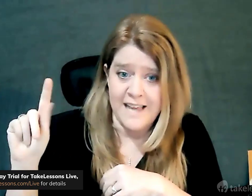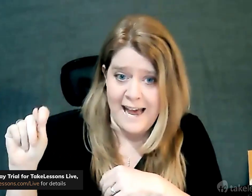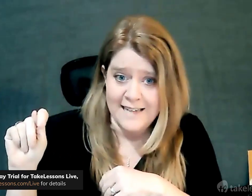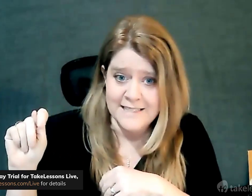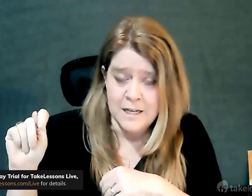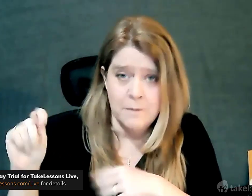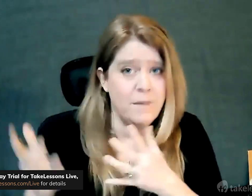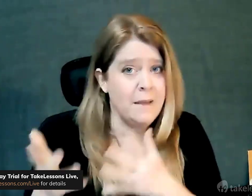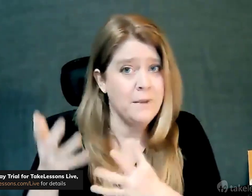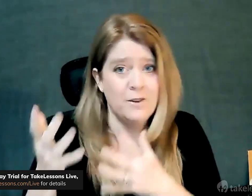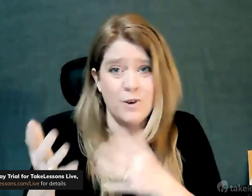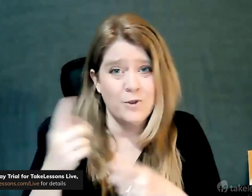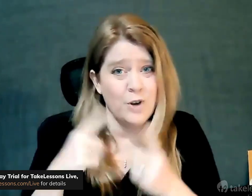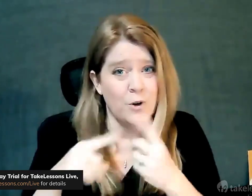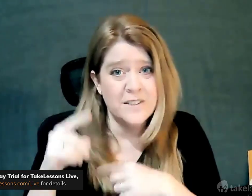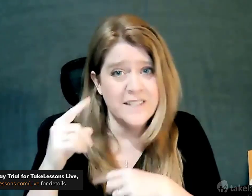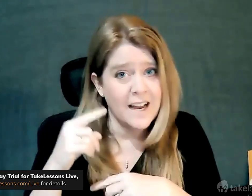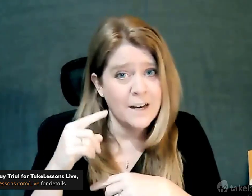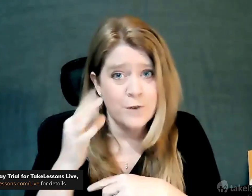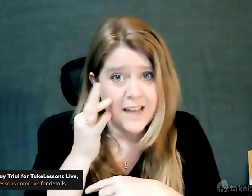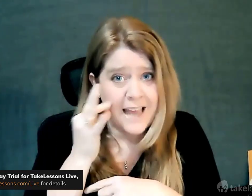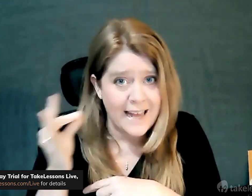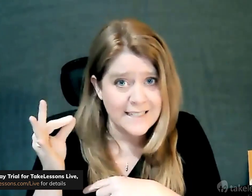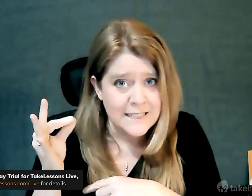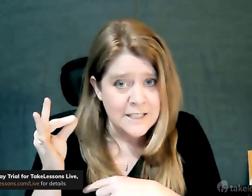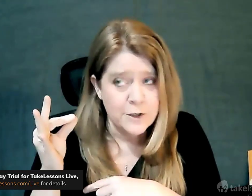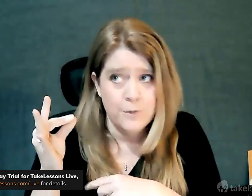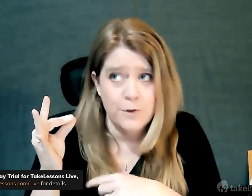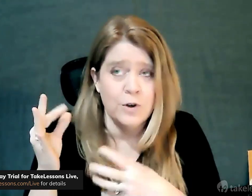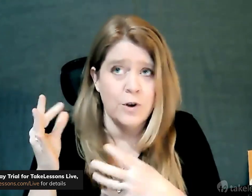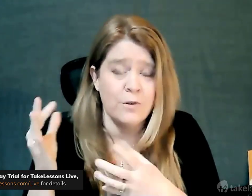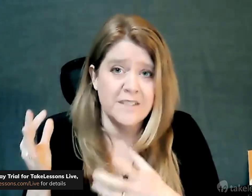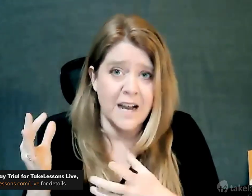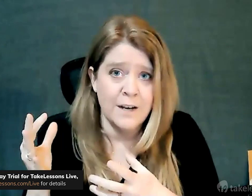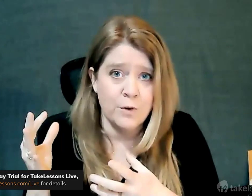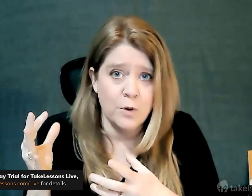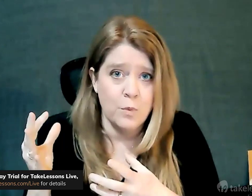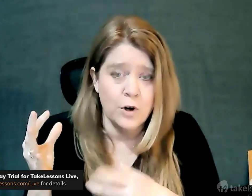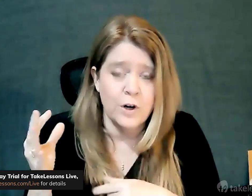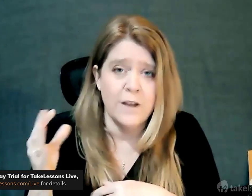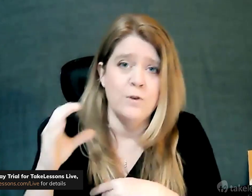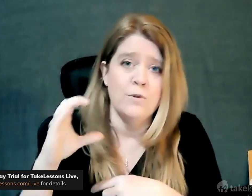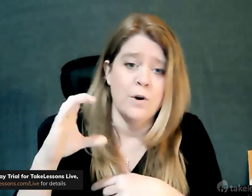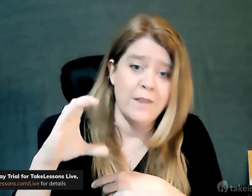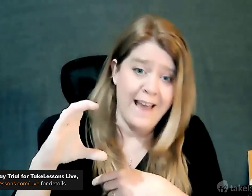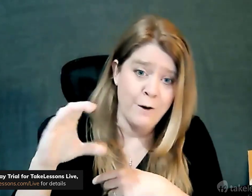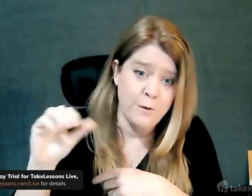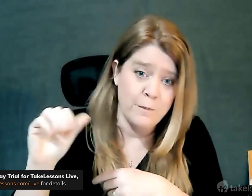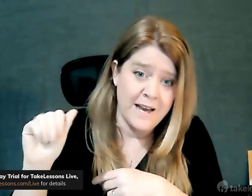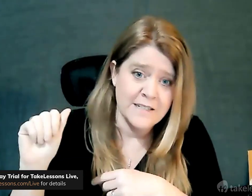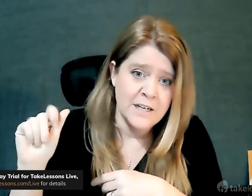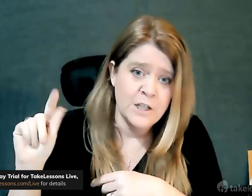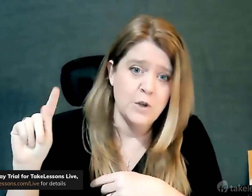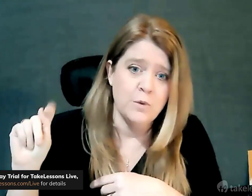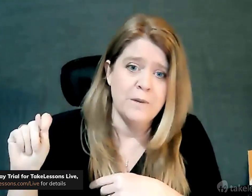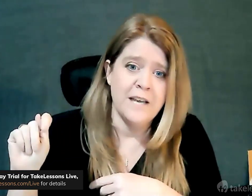cat, maybe you don't know the sign for cat. So if you don't know the sign for a word, if you know the alphabet, you would be able